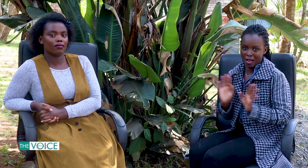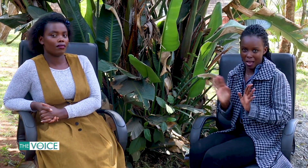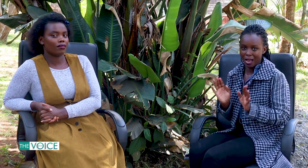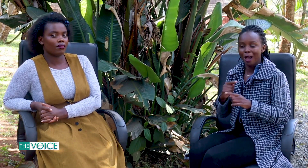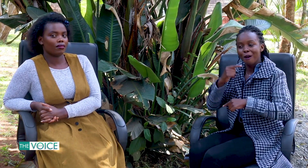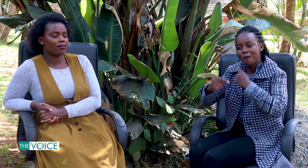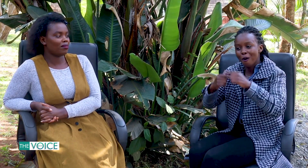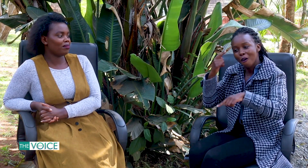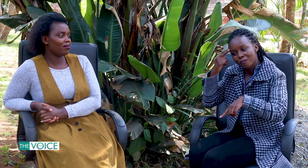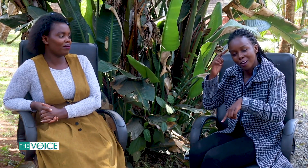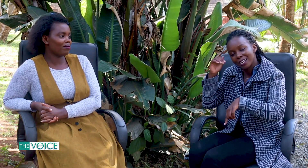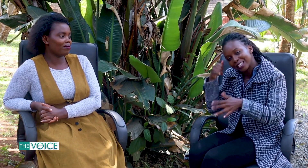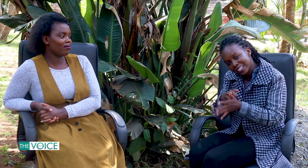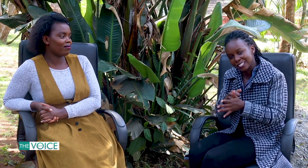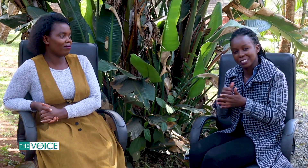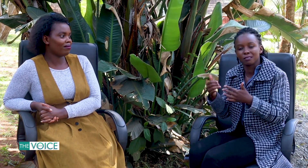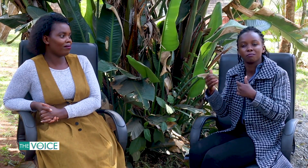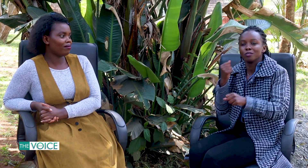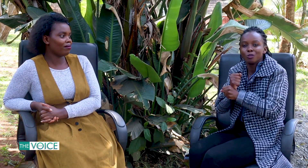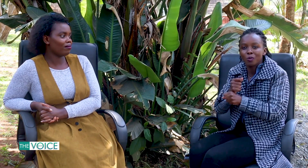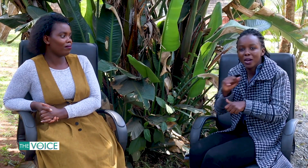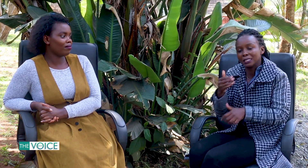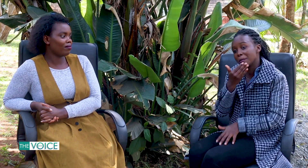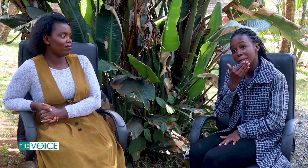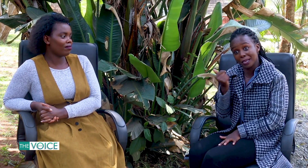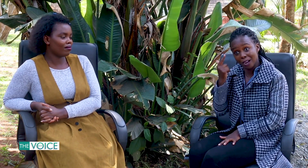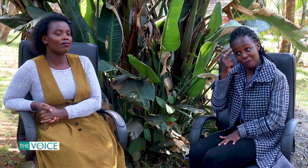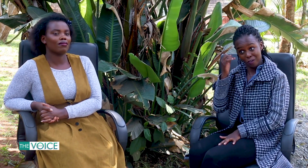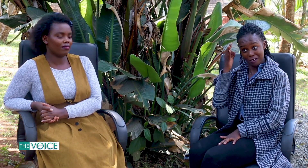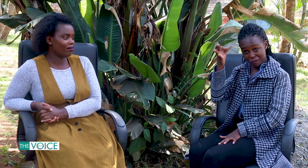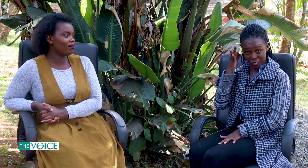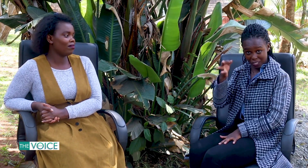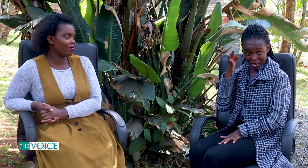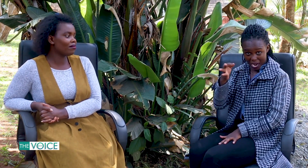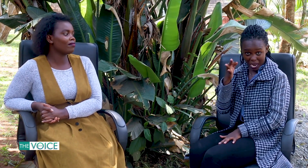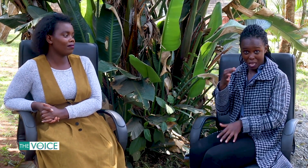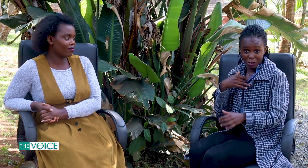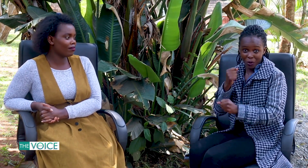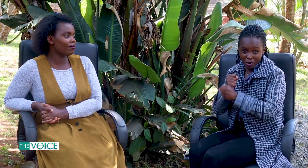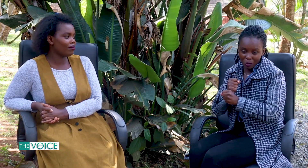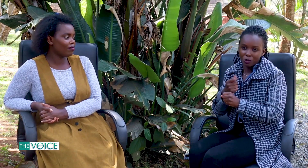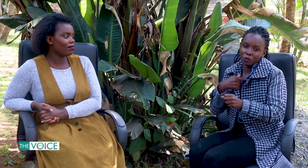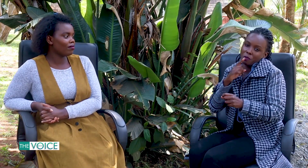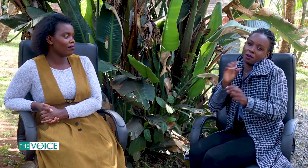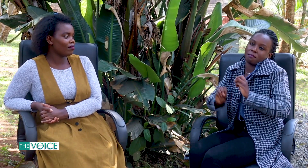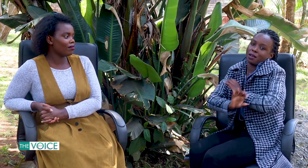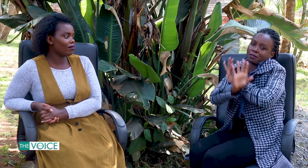yourself. Continue, keep going, and you're going to have the best for the future. But if you want